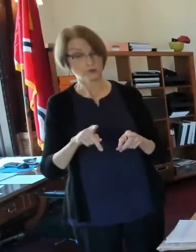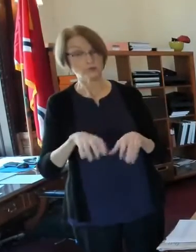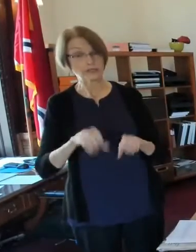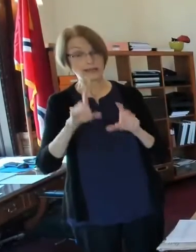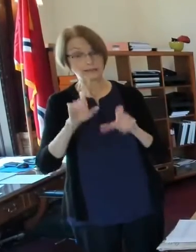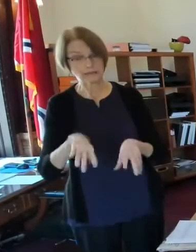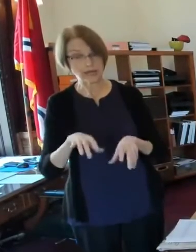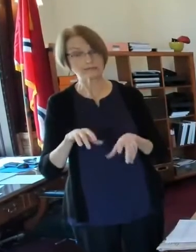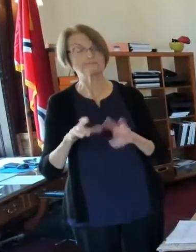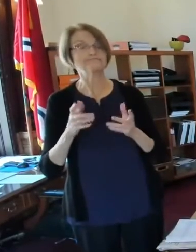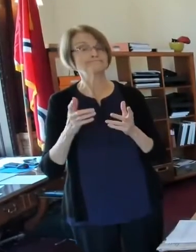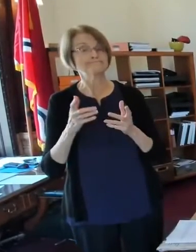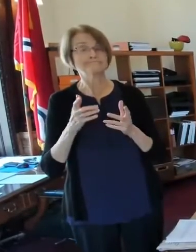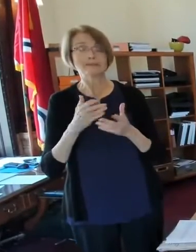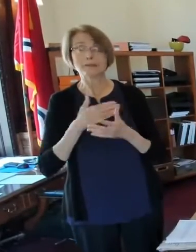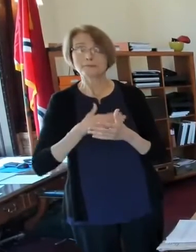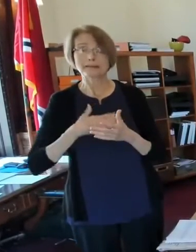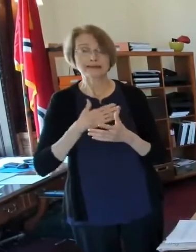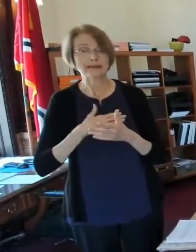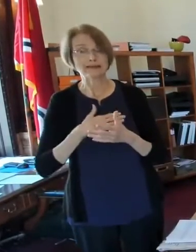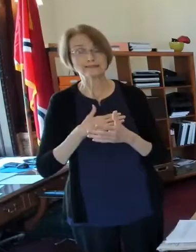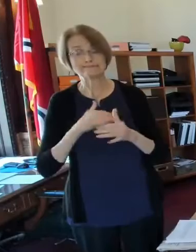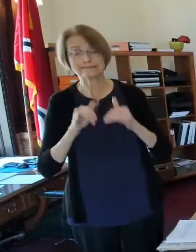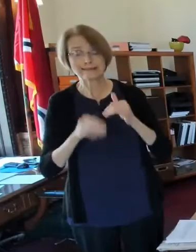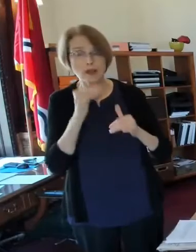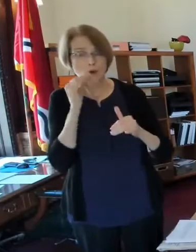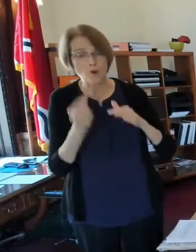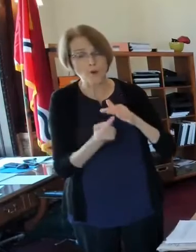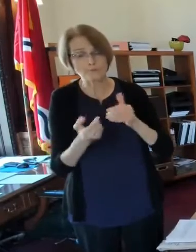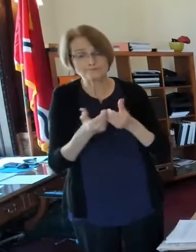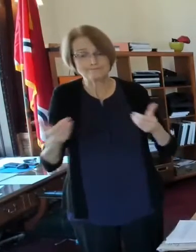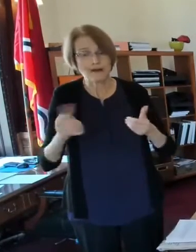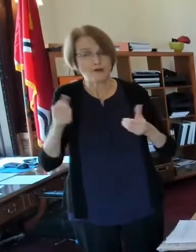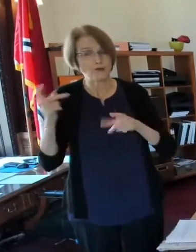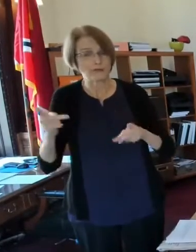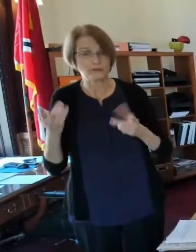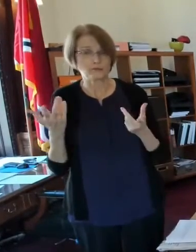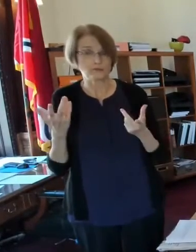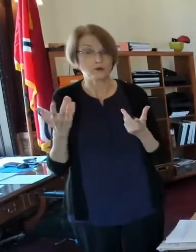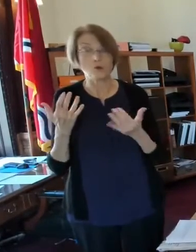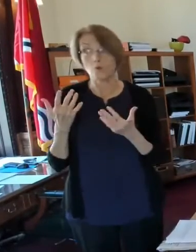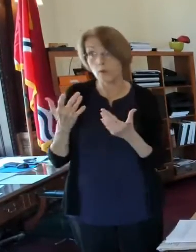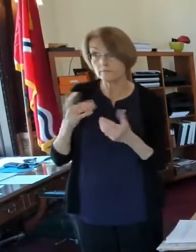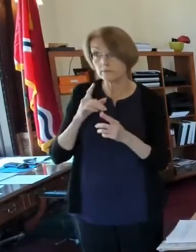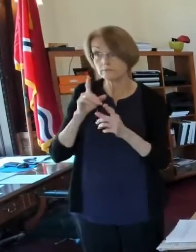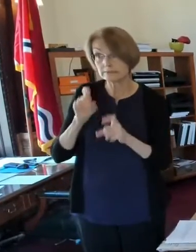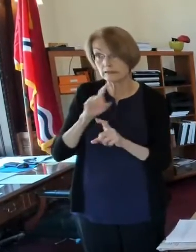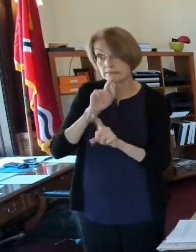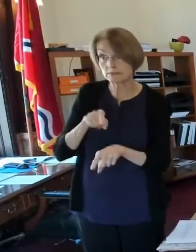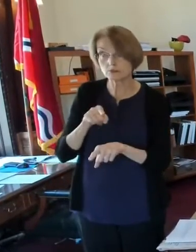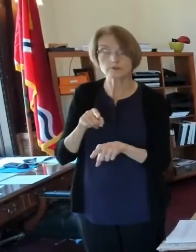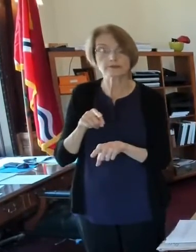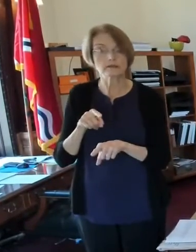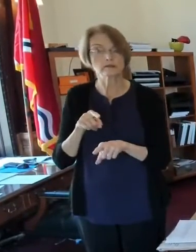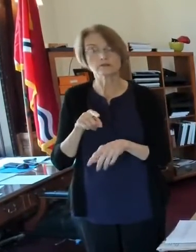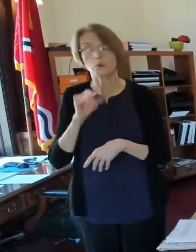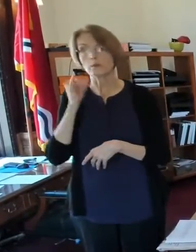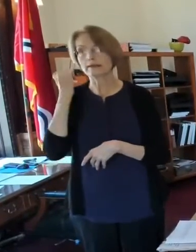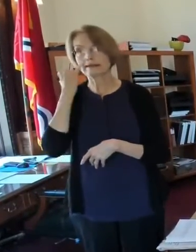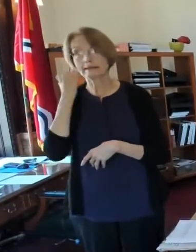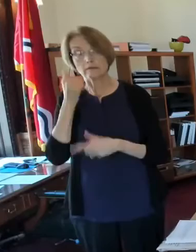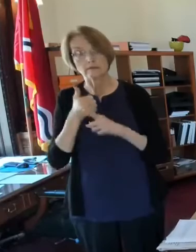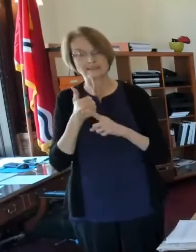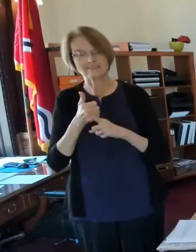quarantine, kind of stay home, away from other people until they get their test results, particularly if they got a test because they have some